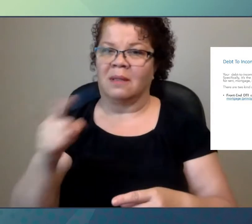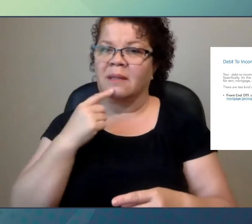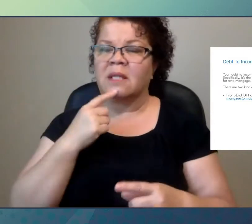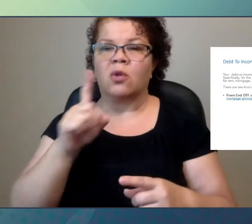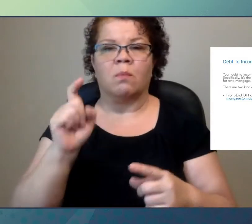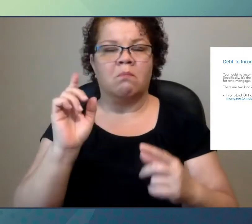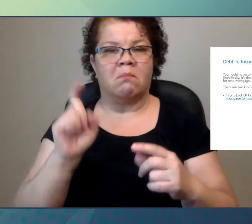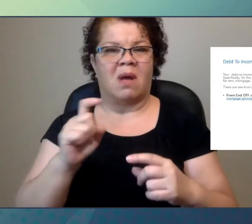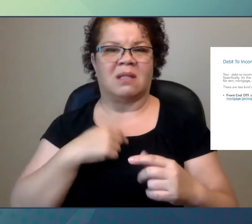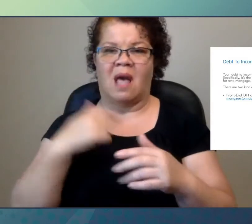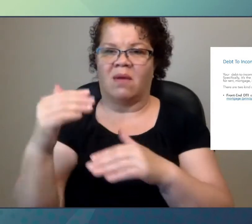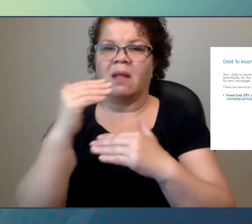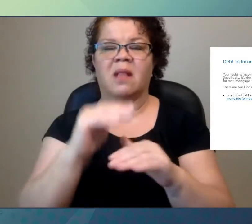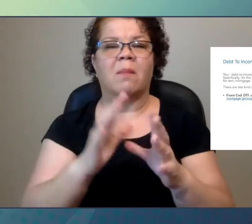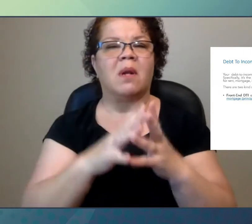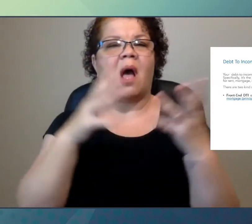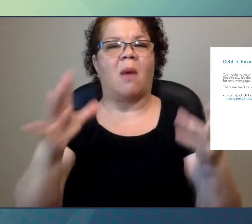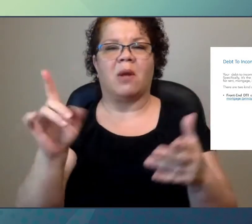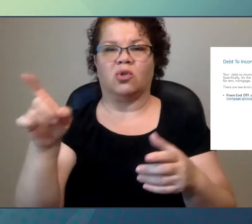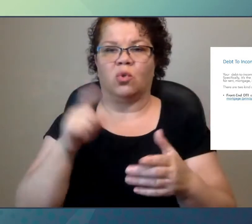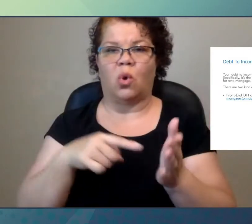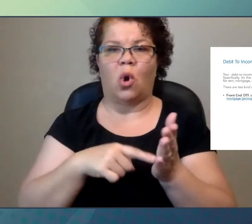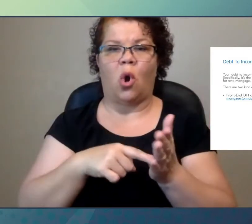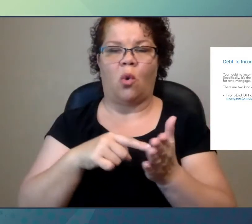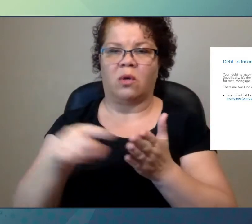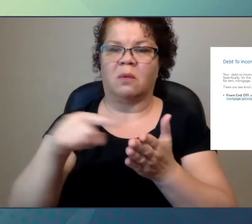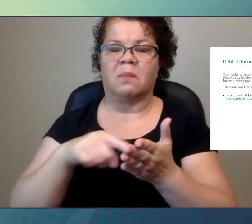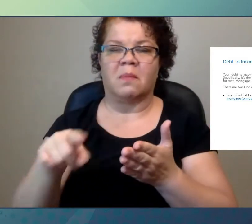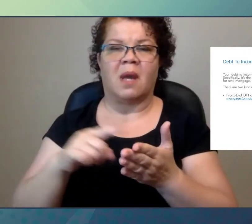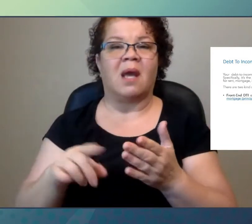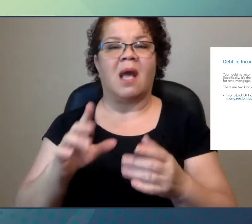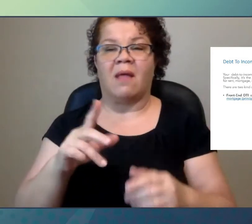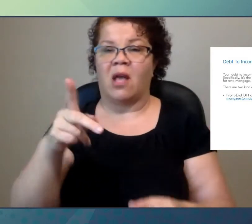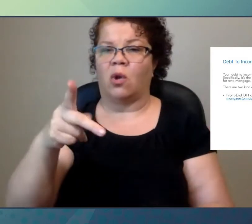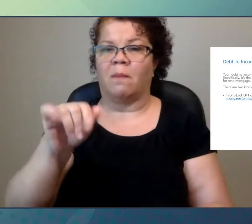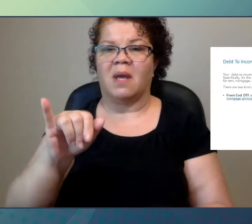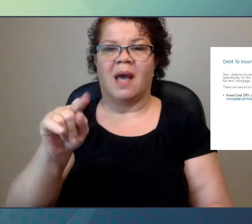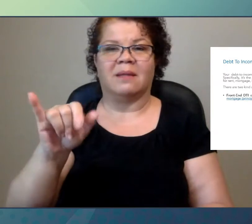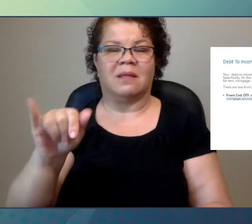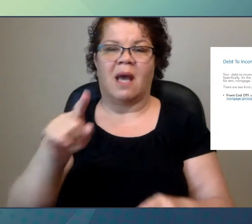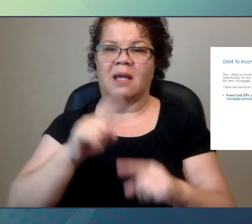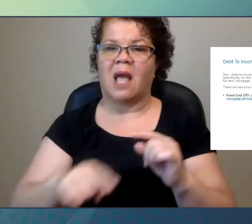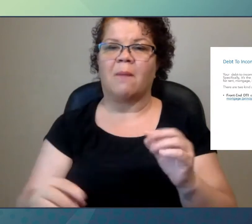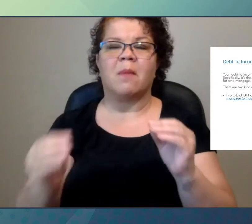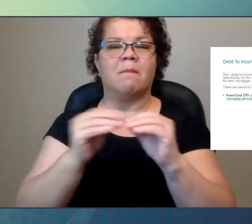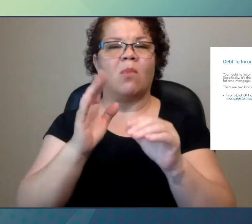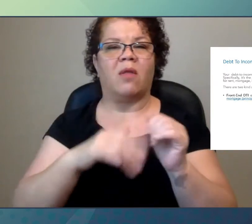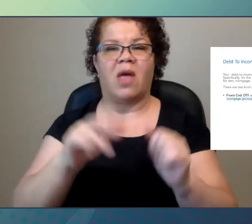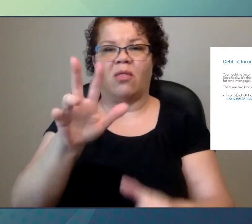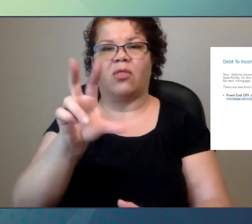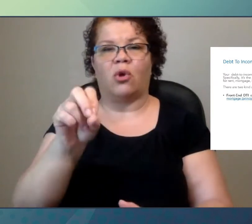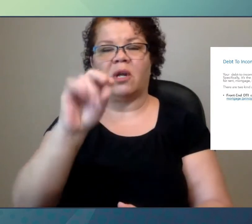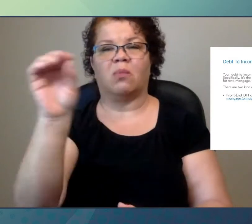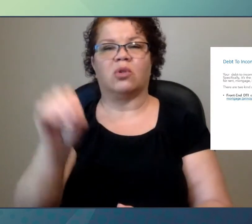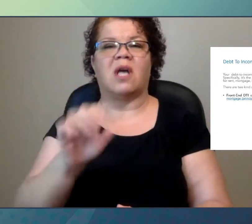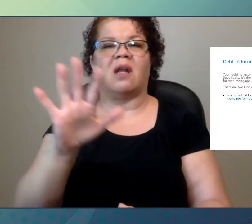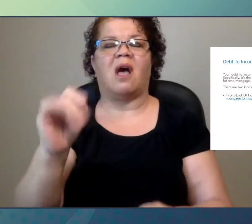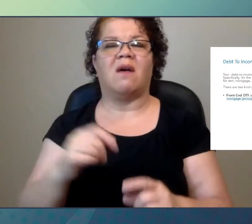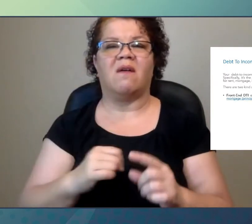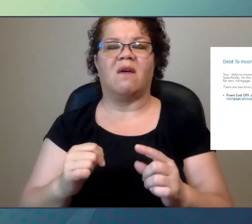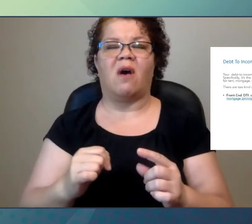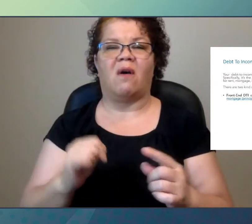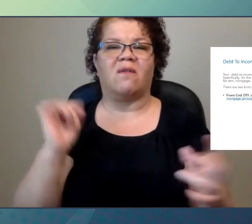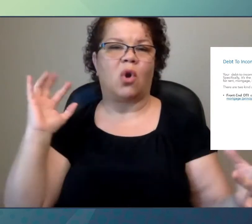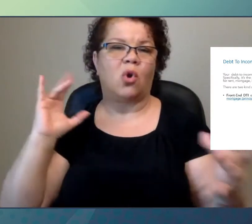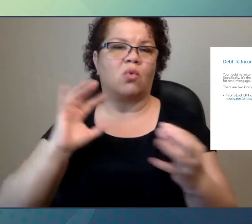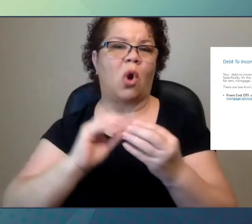be. Some say that your PITI payment cannot exceed more than 30% of your gross monthly income